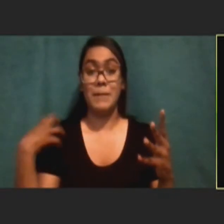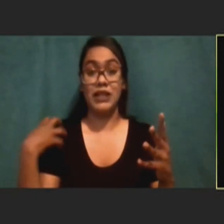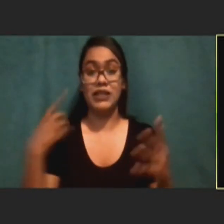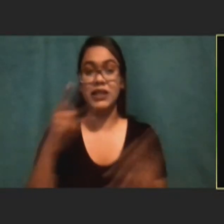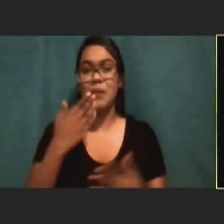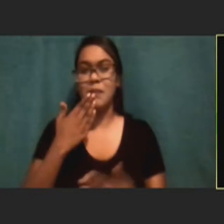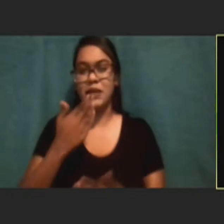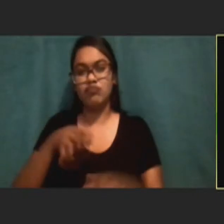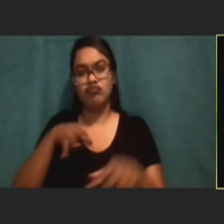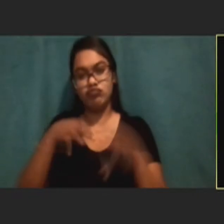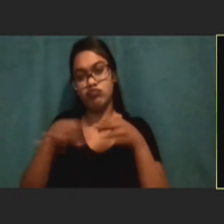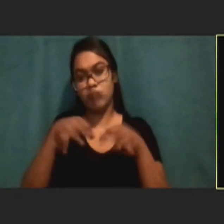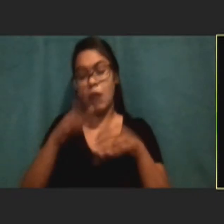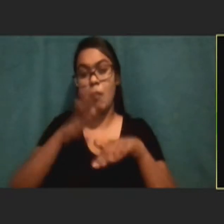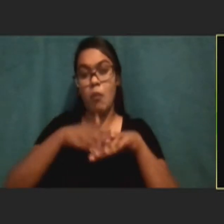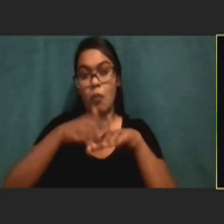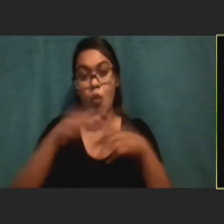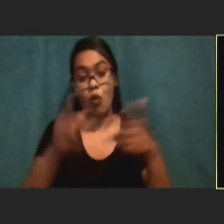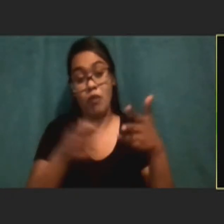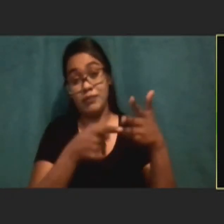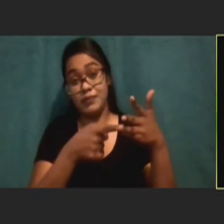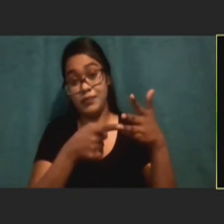also assist in this regard.